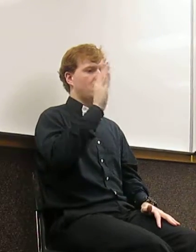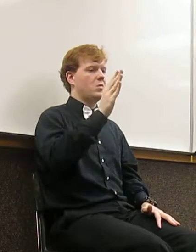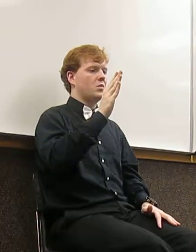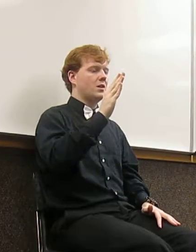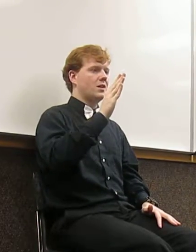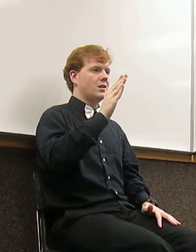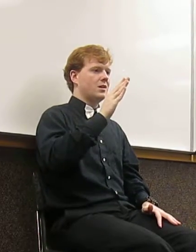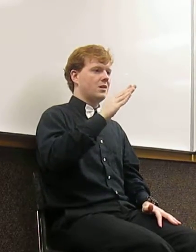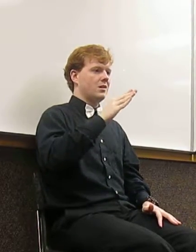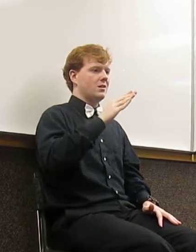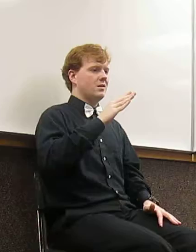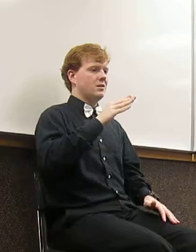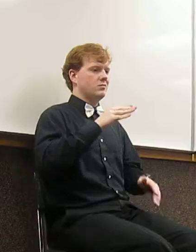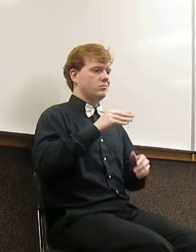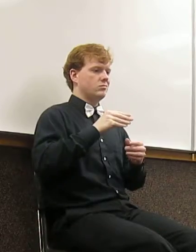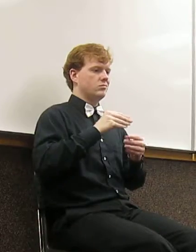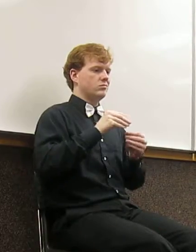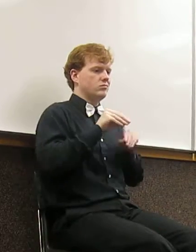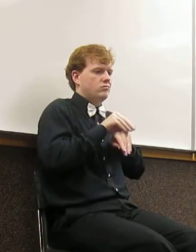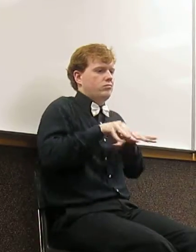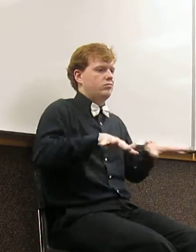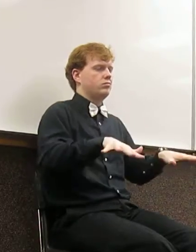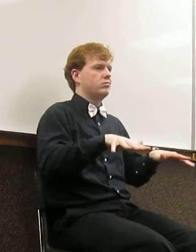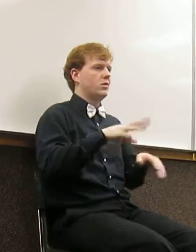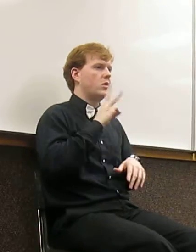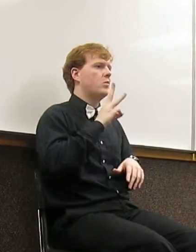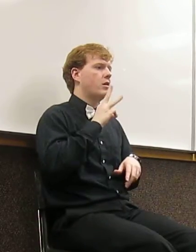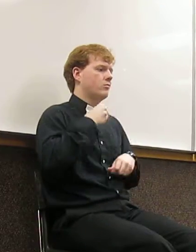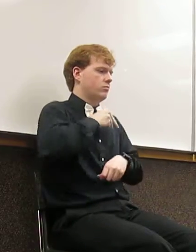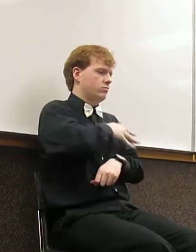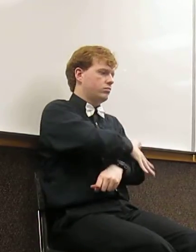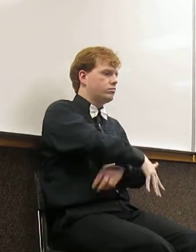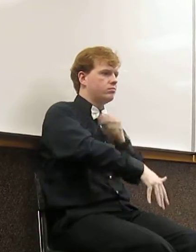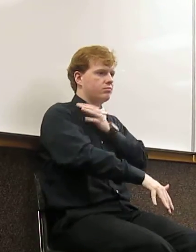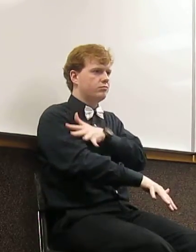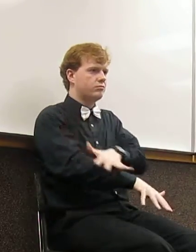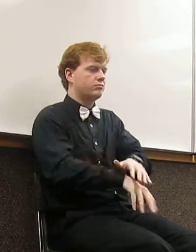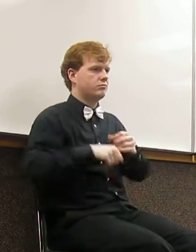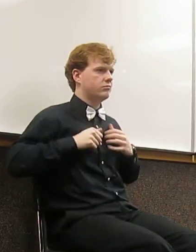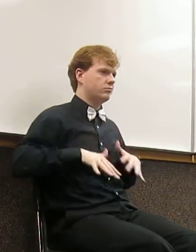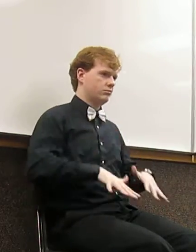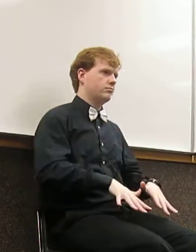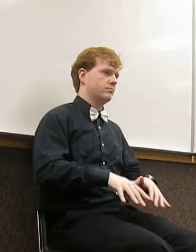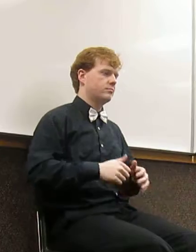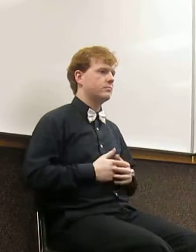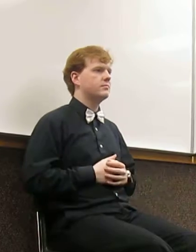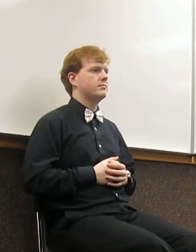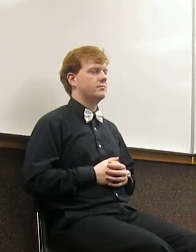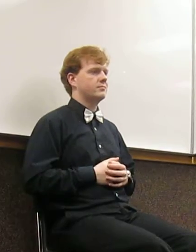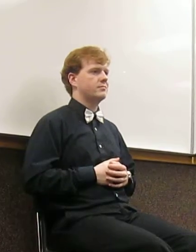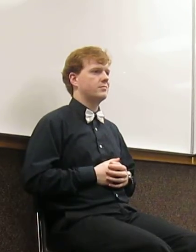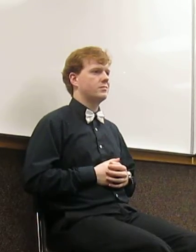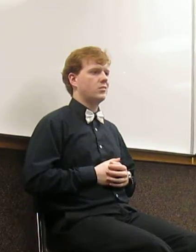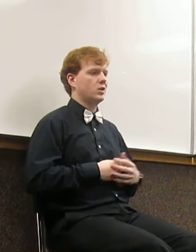your muscles, it gets into the cracks and crevices of your body that the water needs to get to. It lubricates your